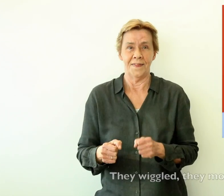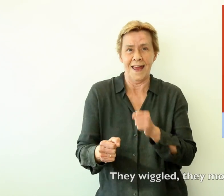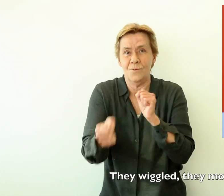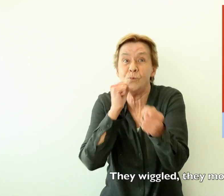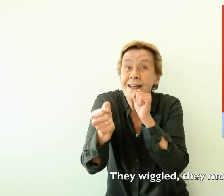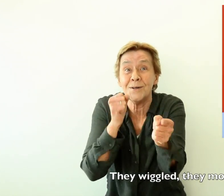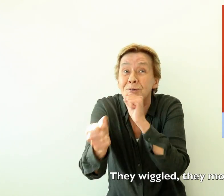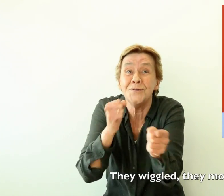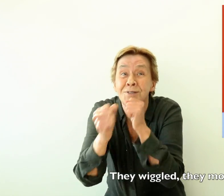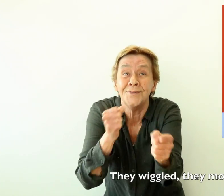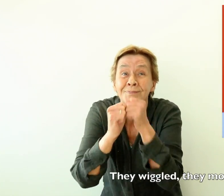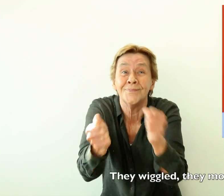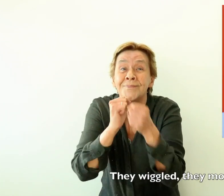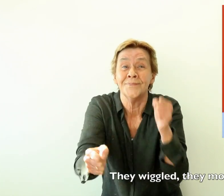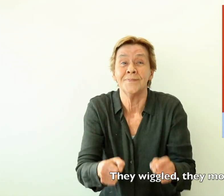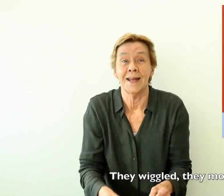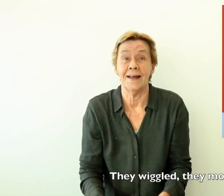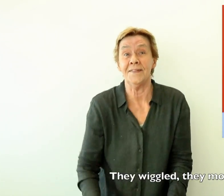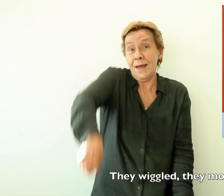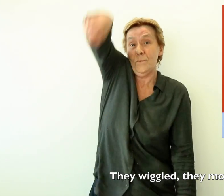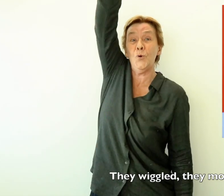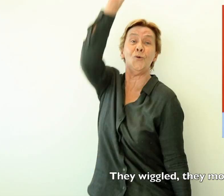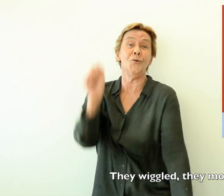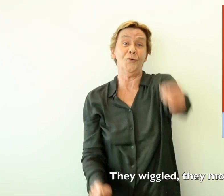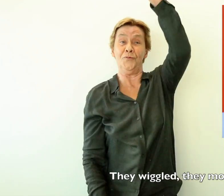They wiggled and they moved.